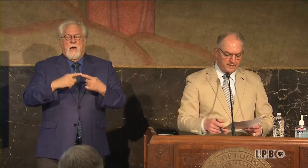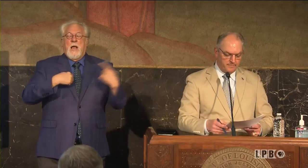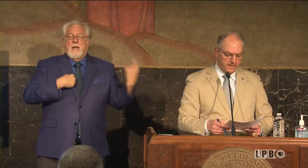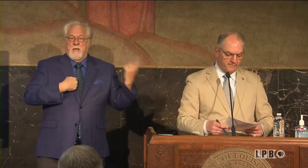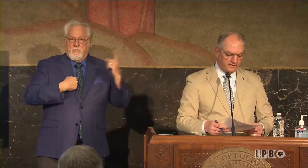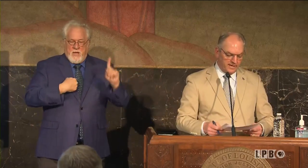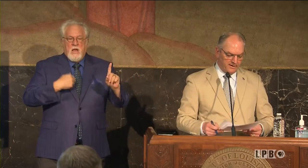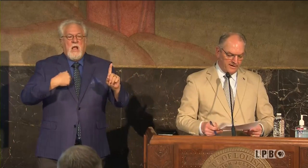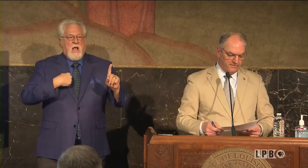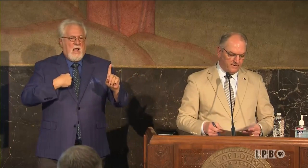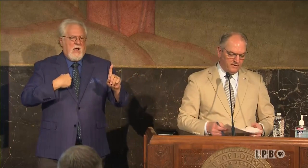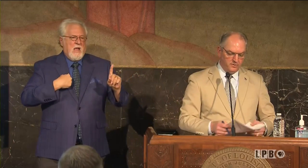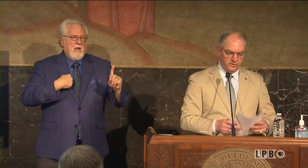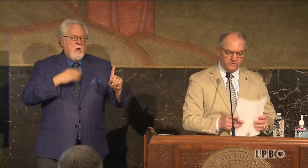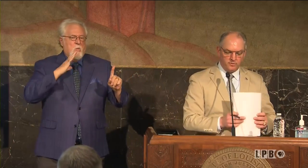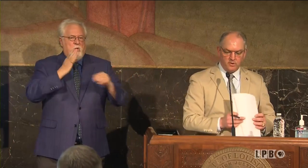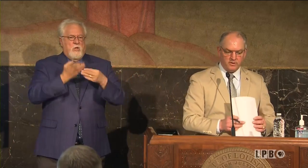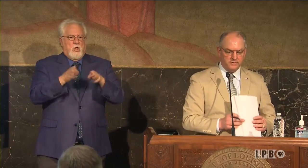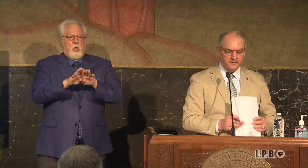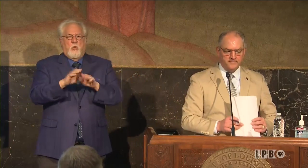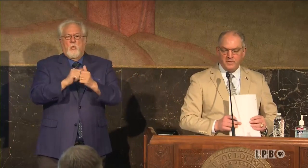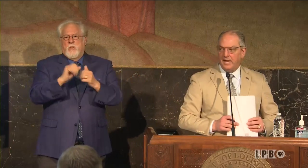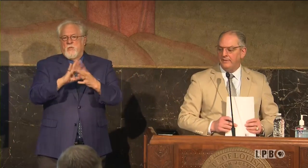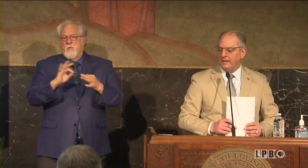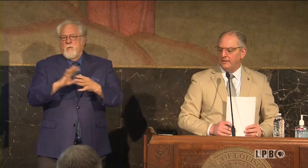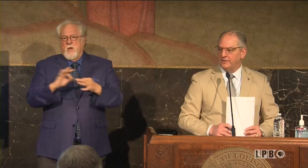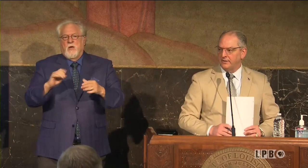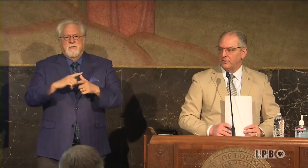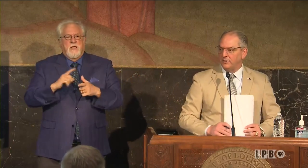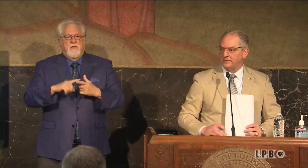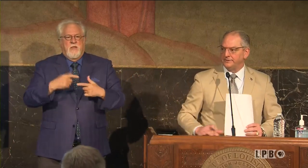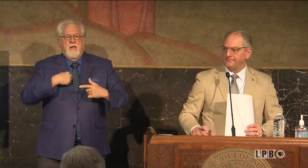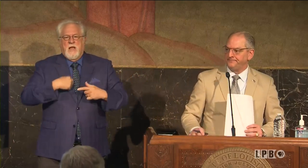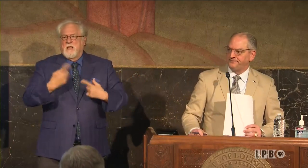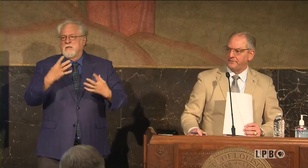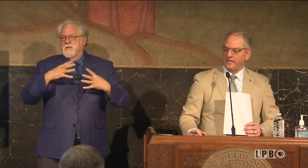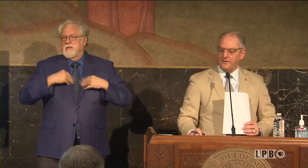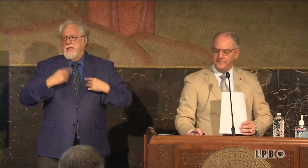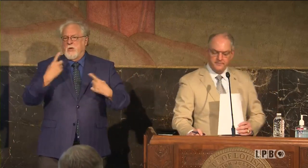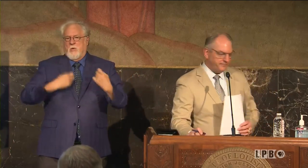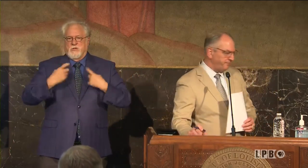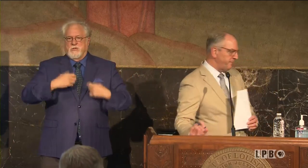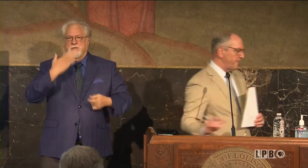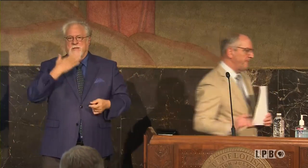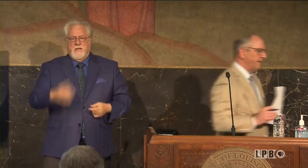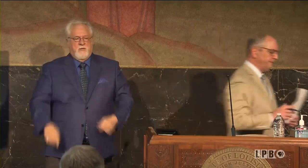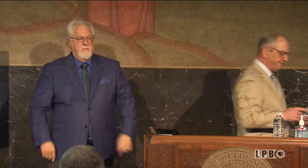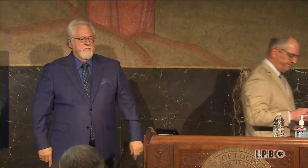come back up, obviously I'll conclude with some remarks, and then I'll take your questions. Thank you.